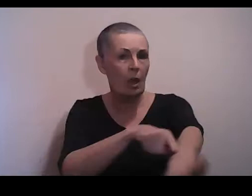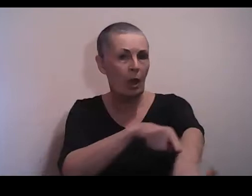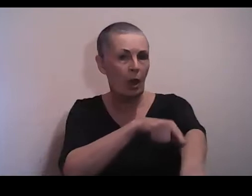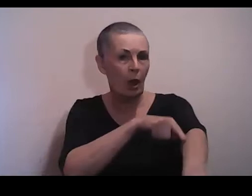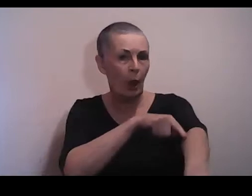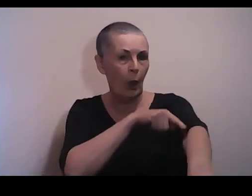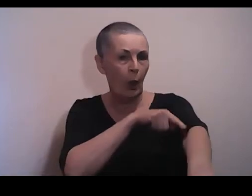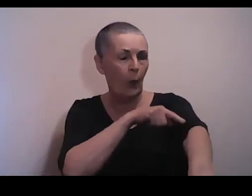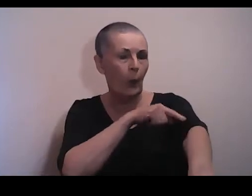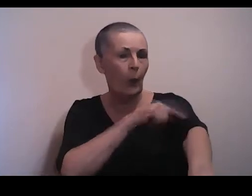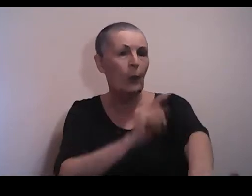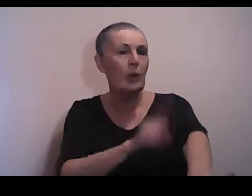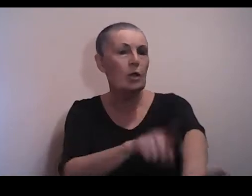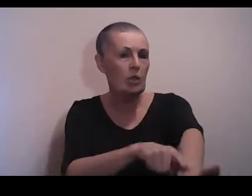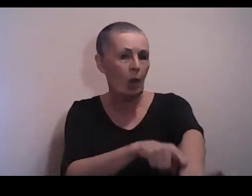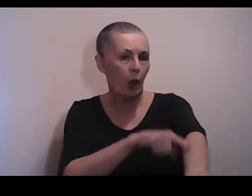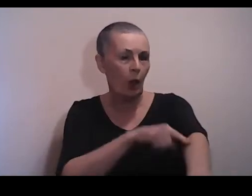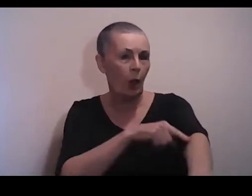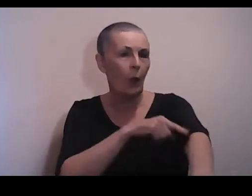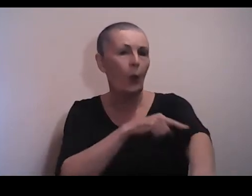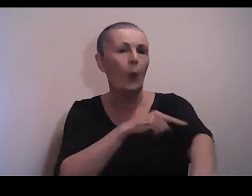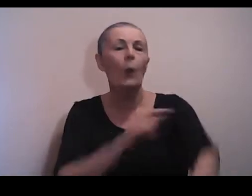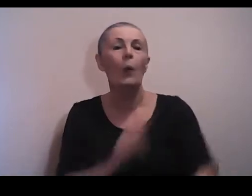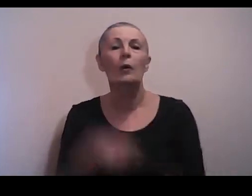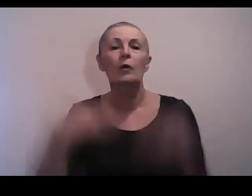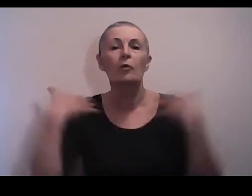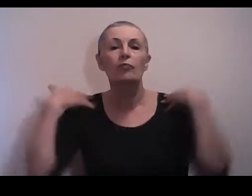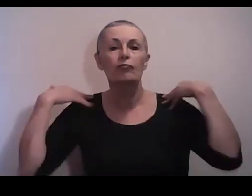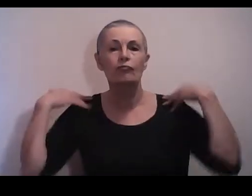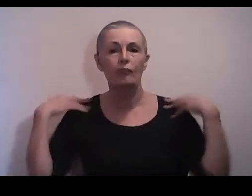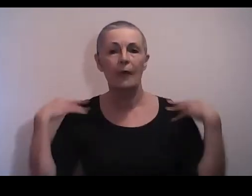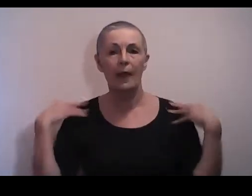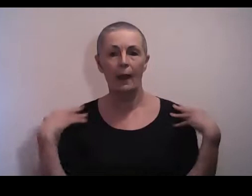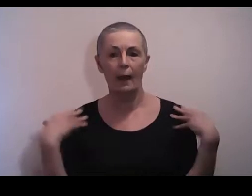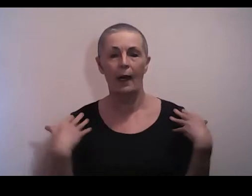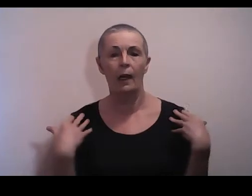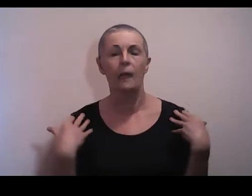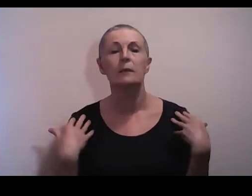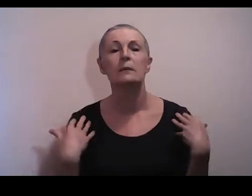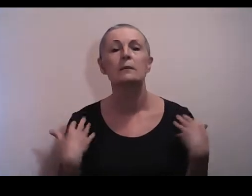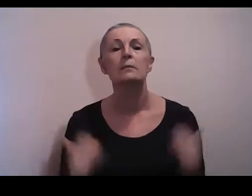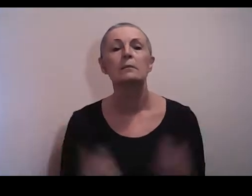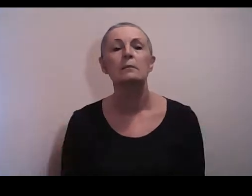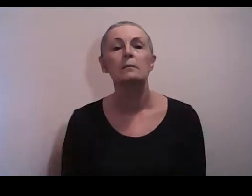Keep it smooth. Keep your shoulders relaxed and down.